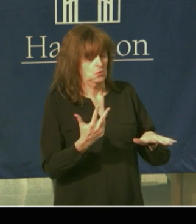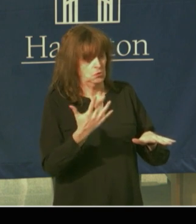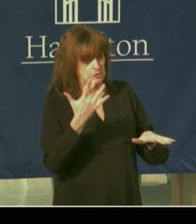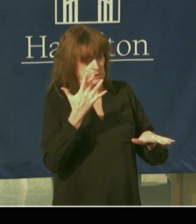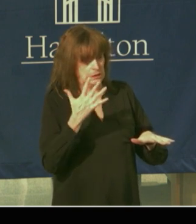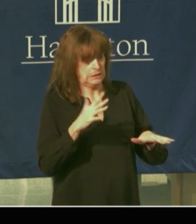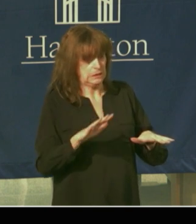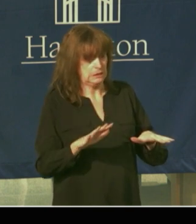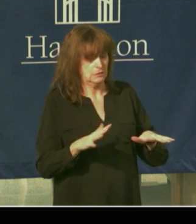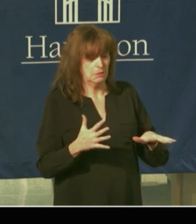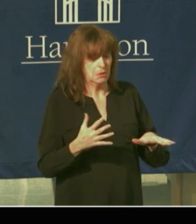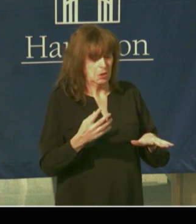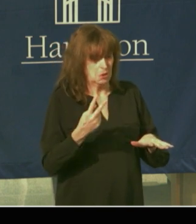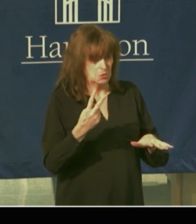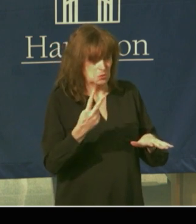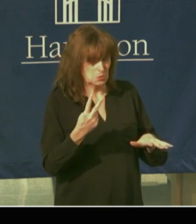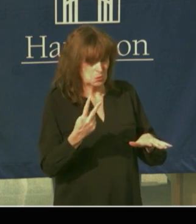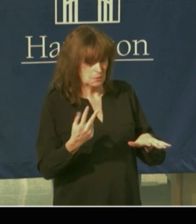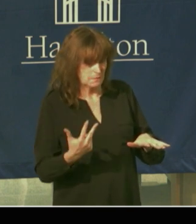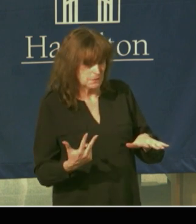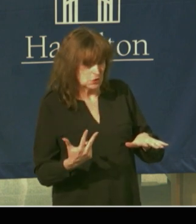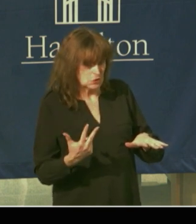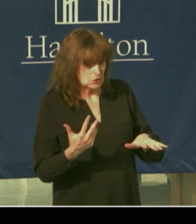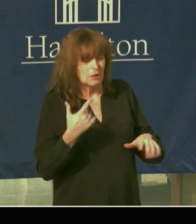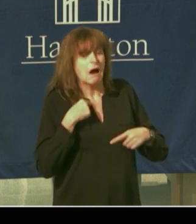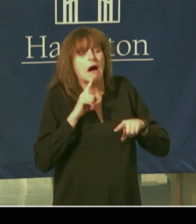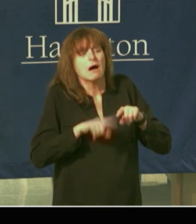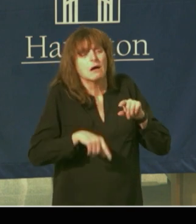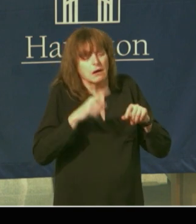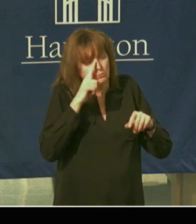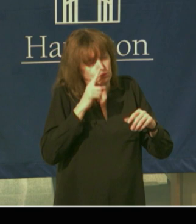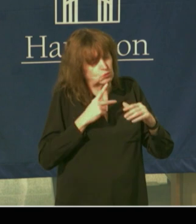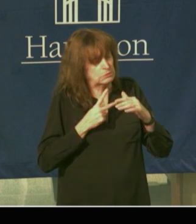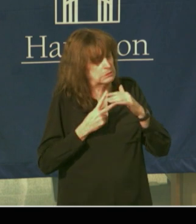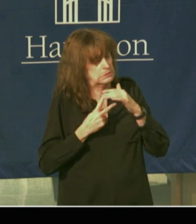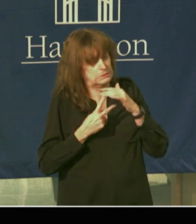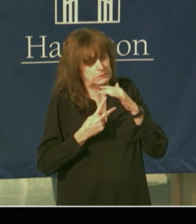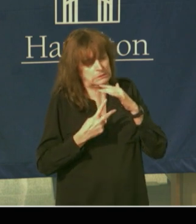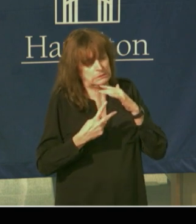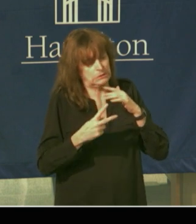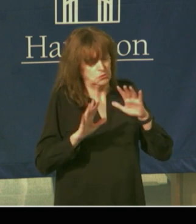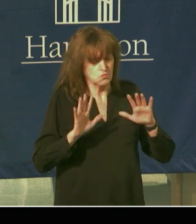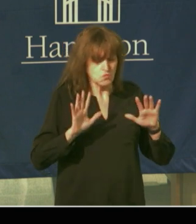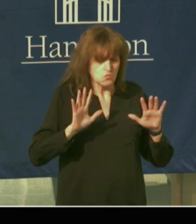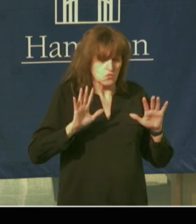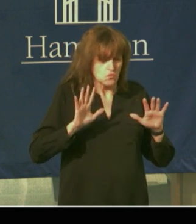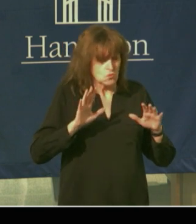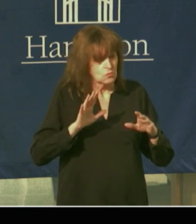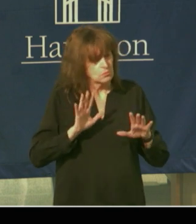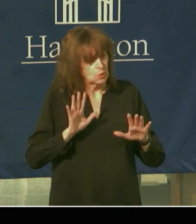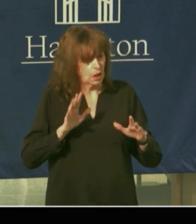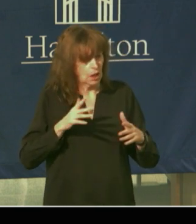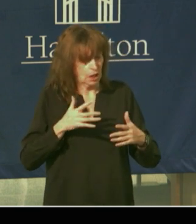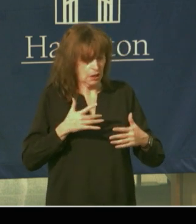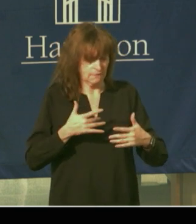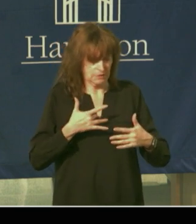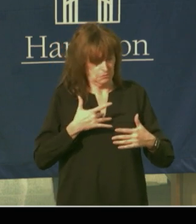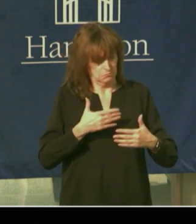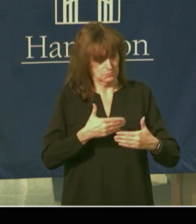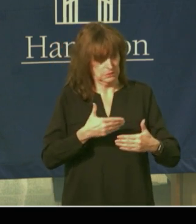know. The question is, do we want that to happen between now and the end of June, or do we want that to happen between now and the